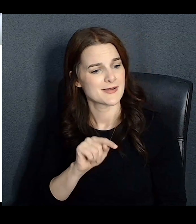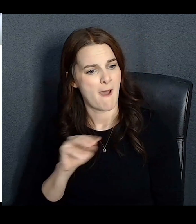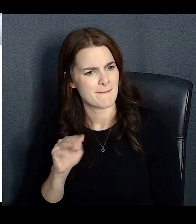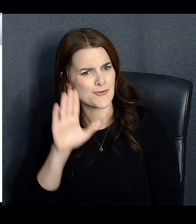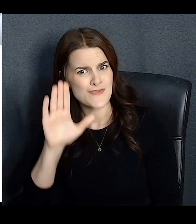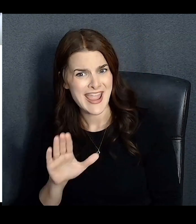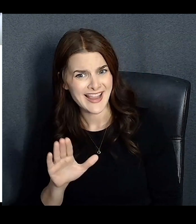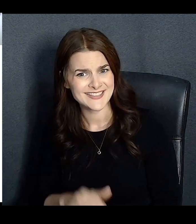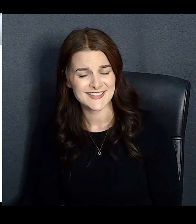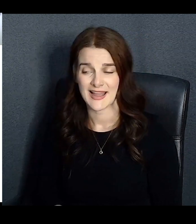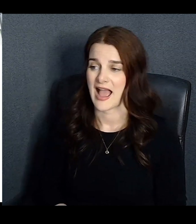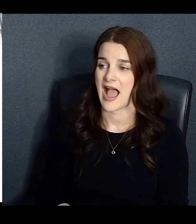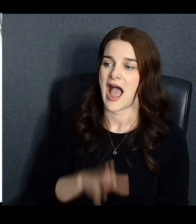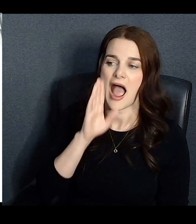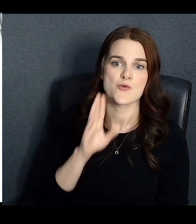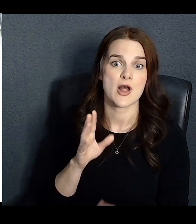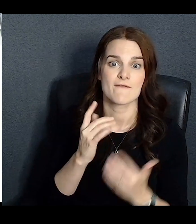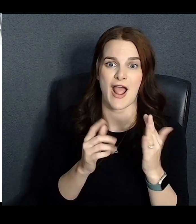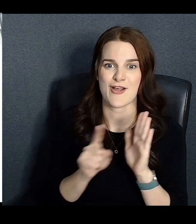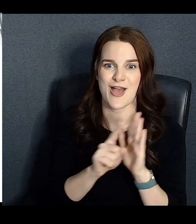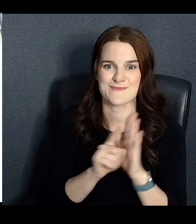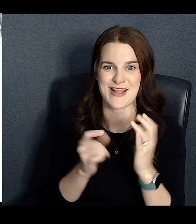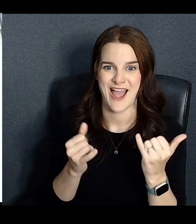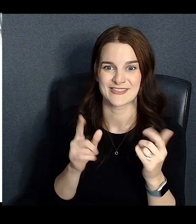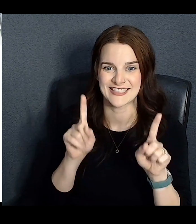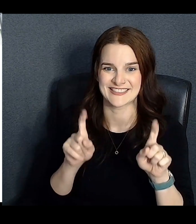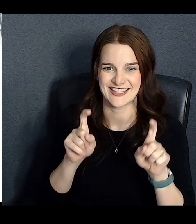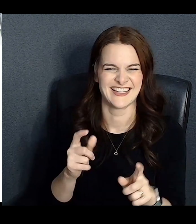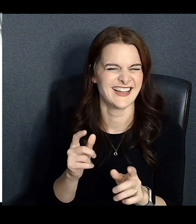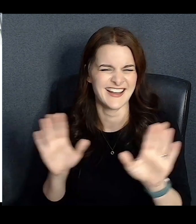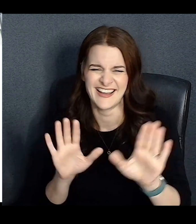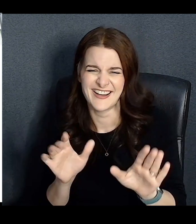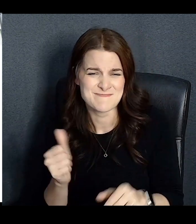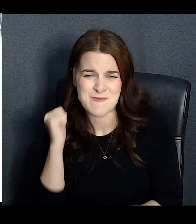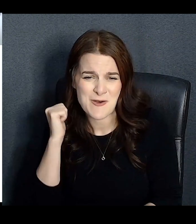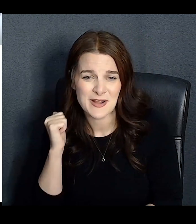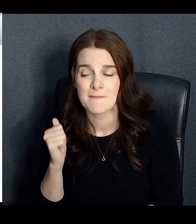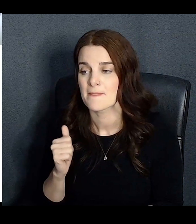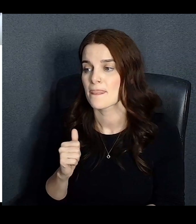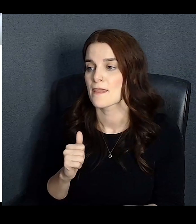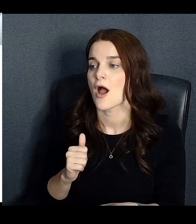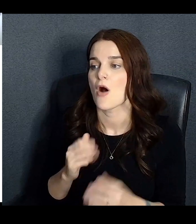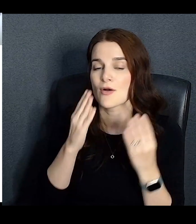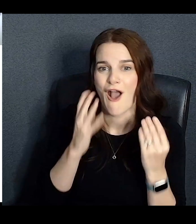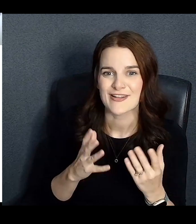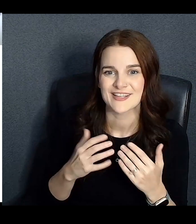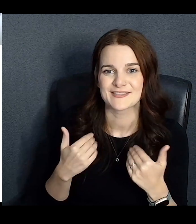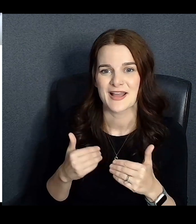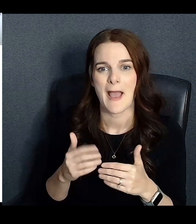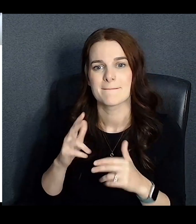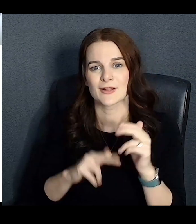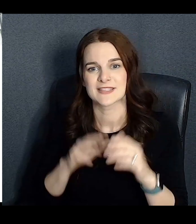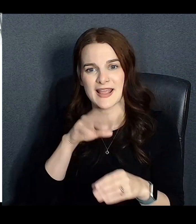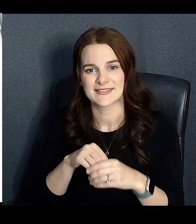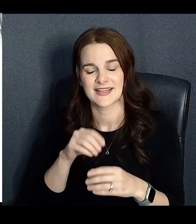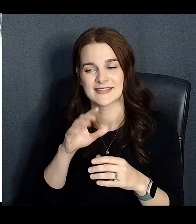let me turn on a fire alarm right now so you can test it, but I won't do that. Emily loves Spoken using content. spoken content. So helpful to have